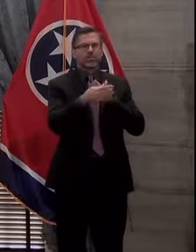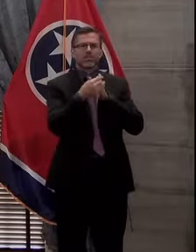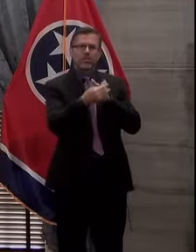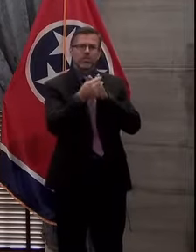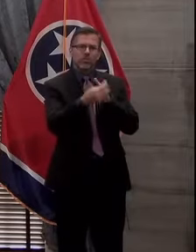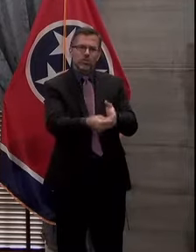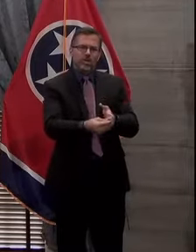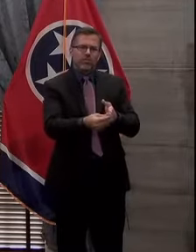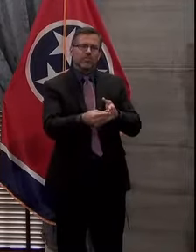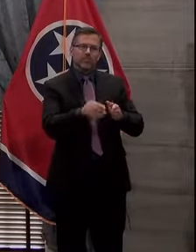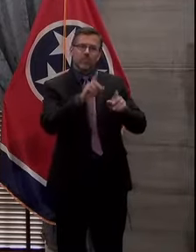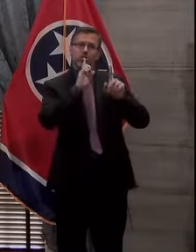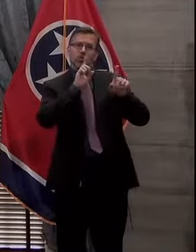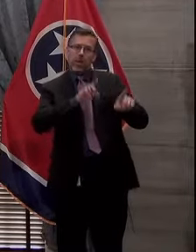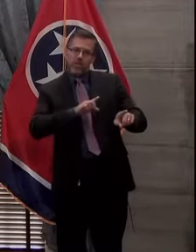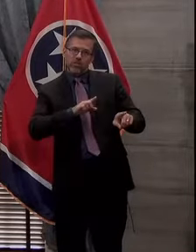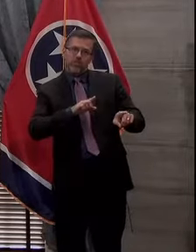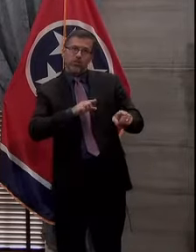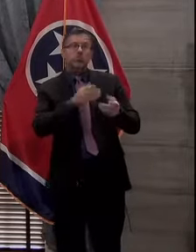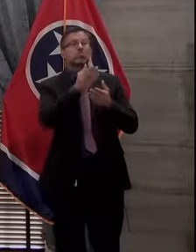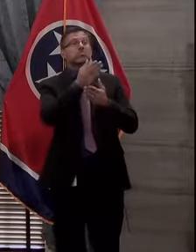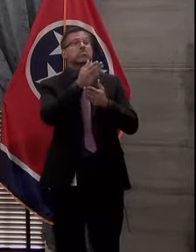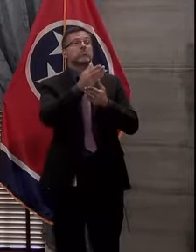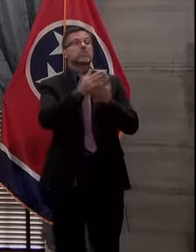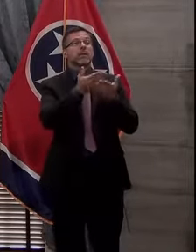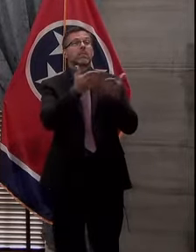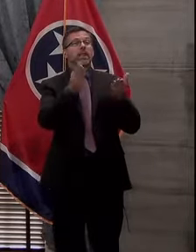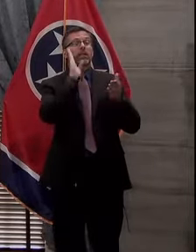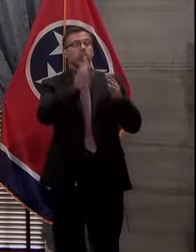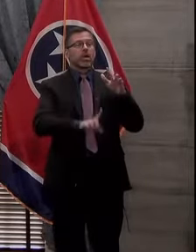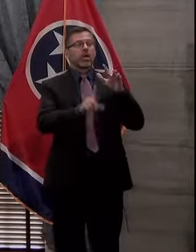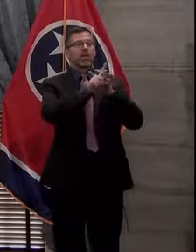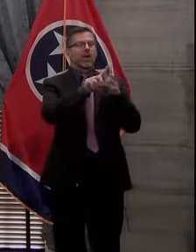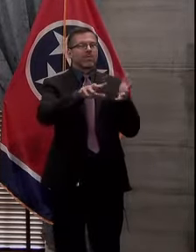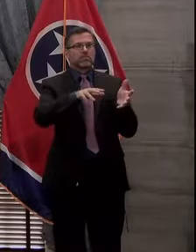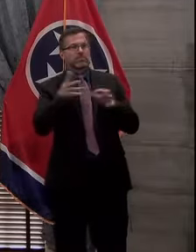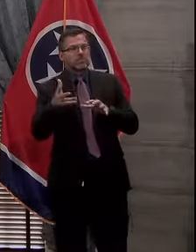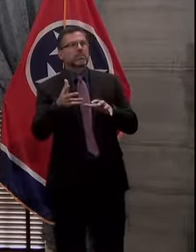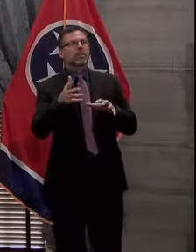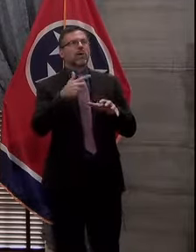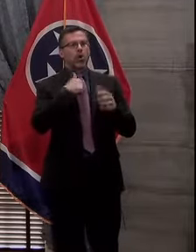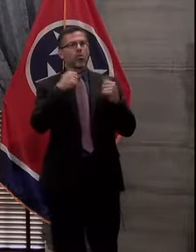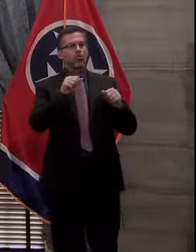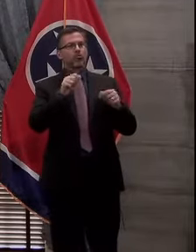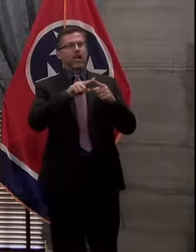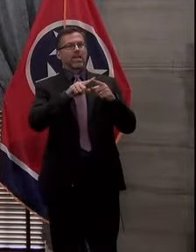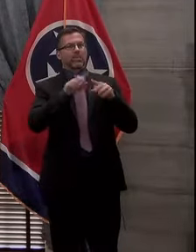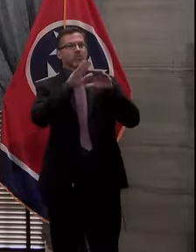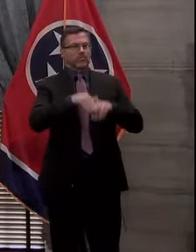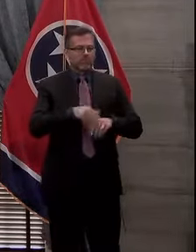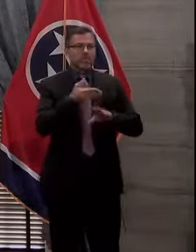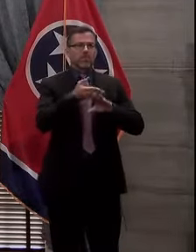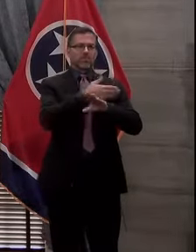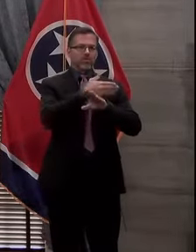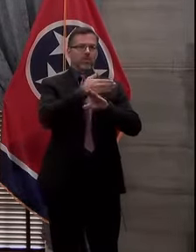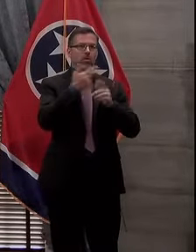up, and there will be some unanticipated ones, and we're trying to preempt those as well. But we appreciate everyone's